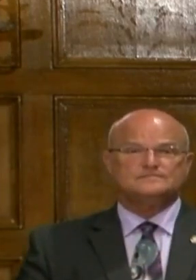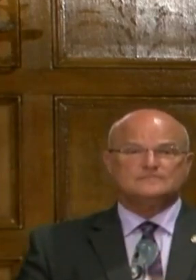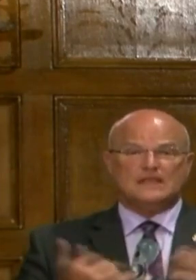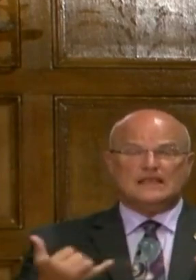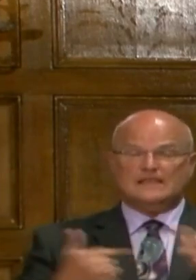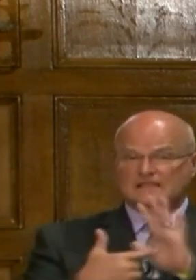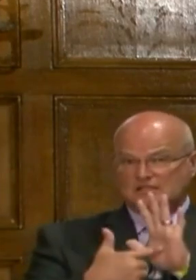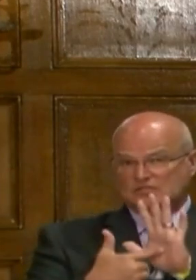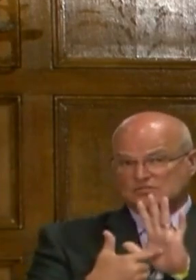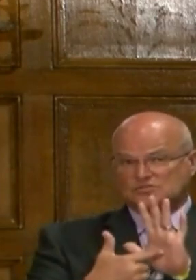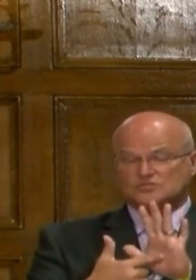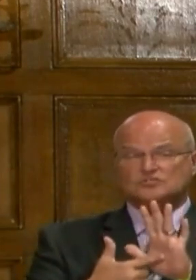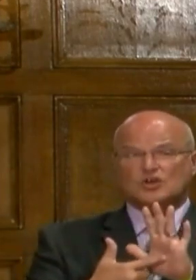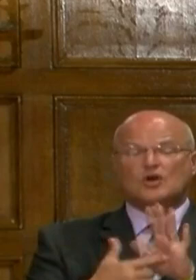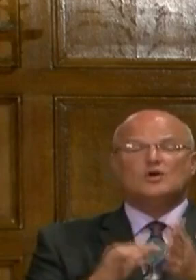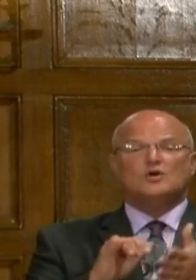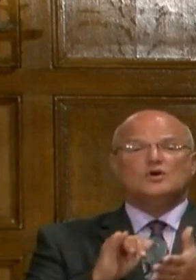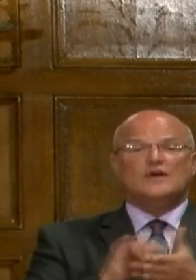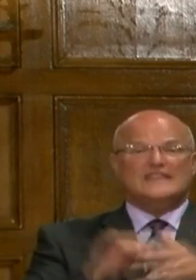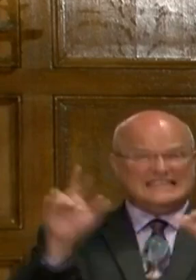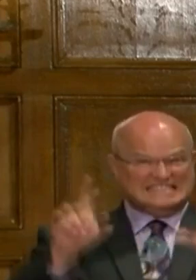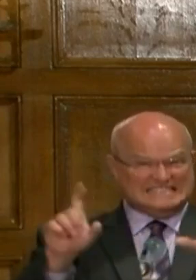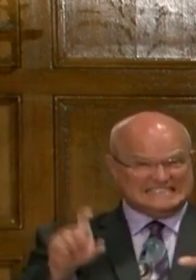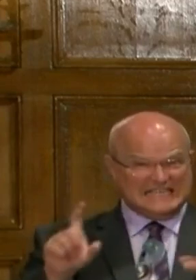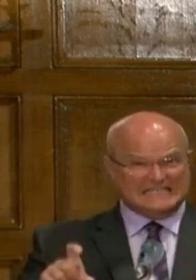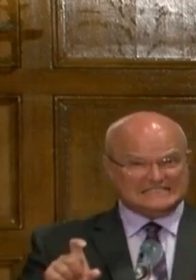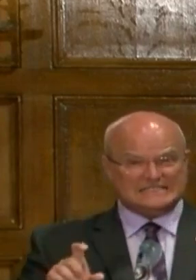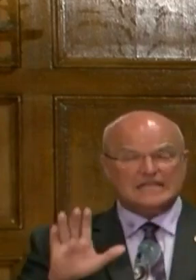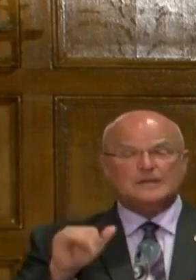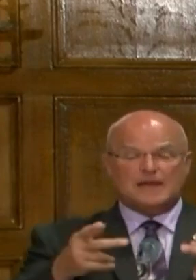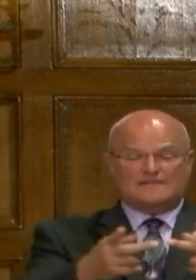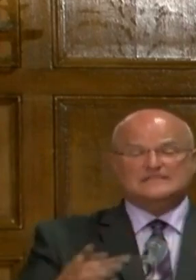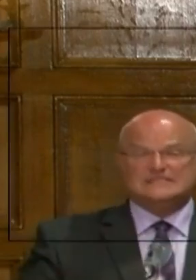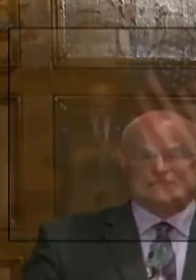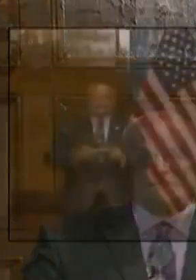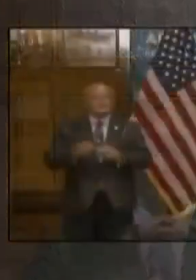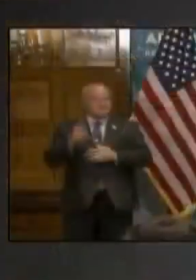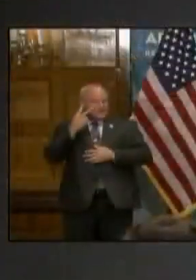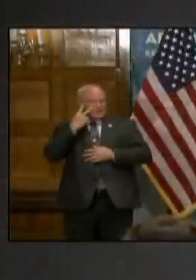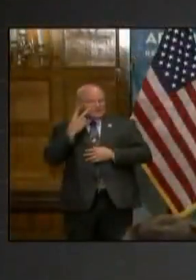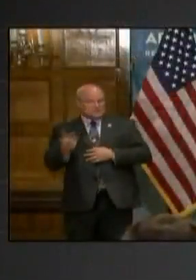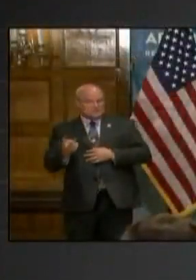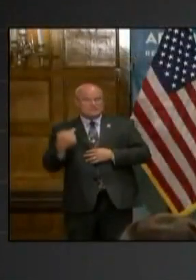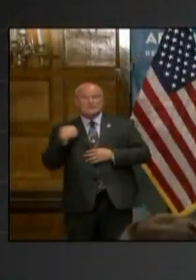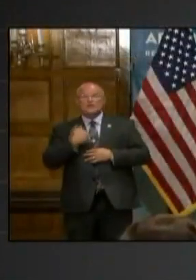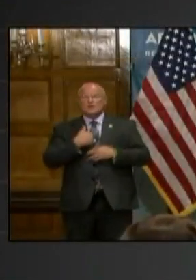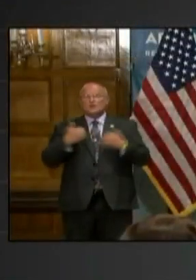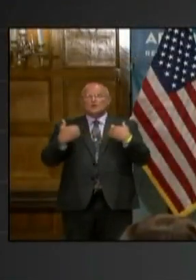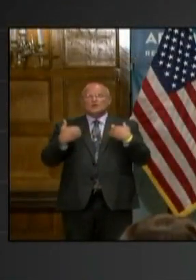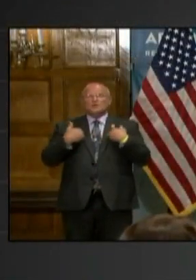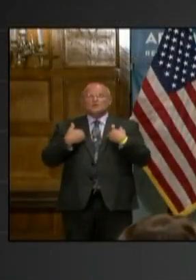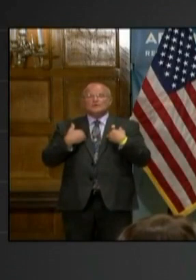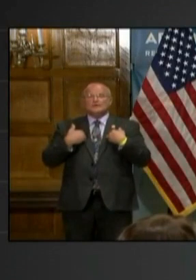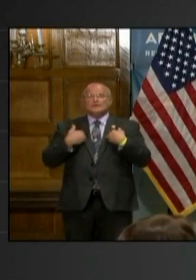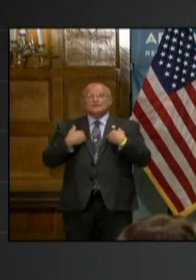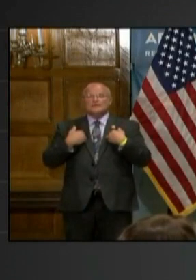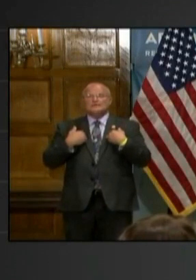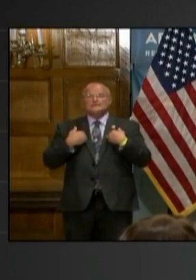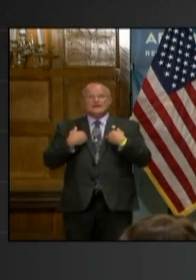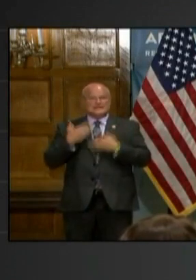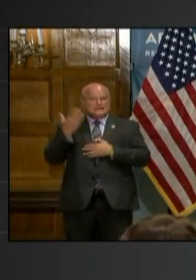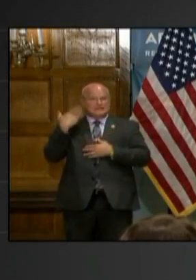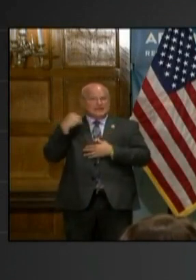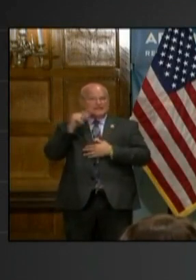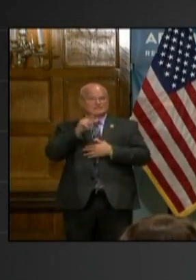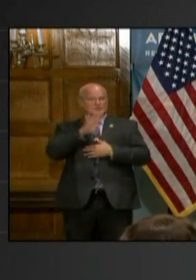this shows the testing by facility, and as you can see, we've had in the